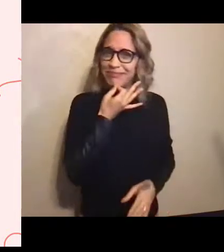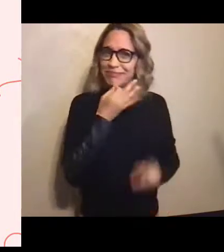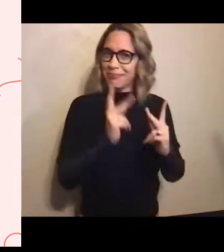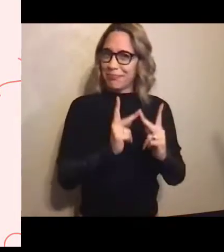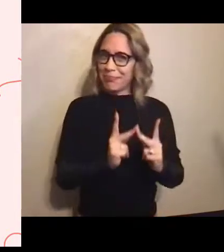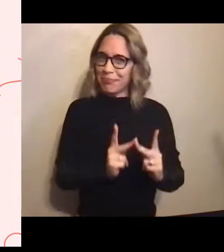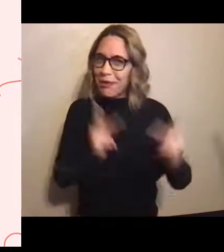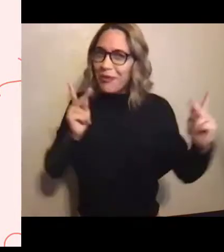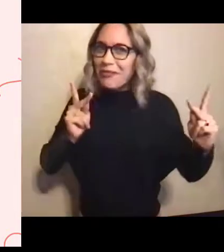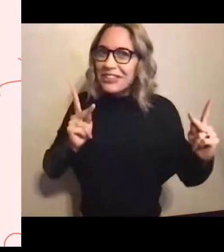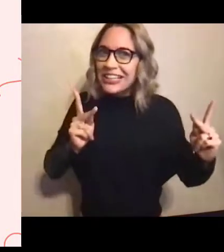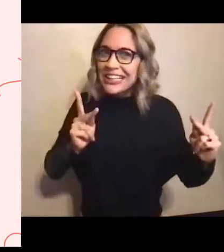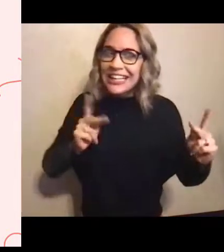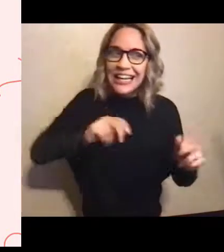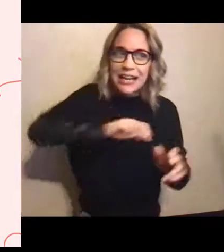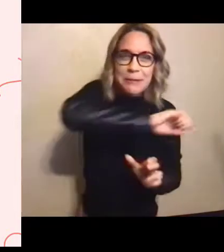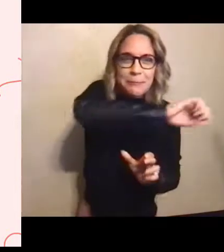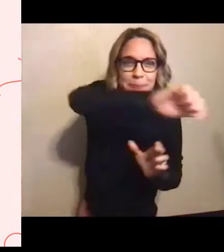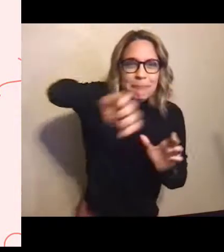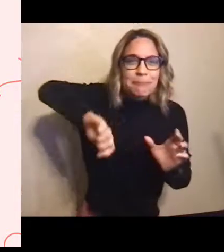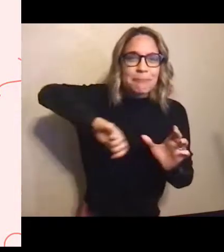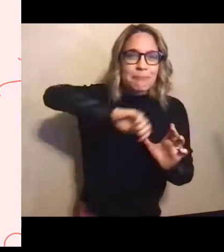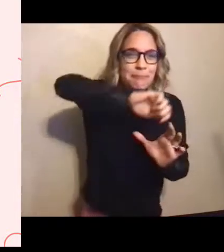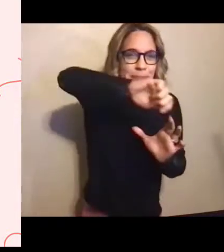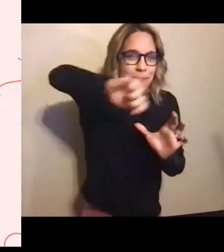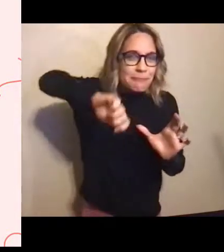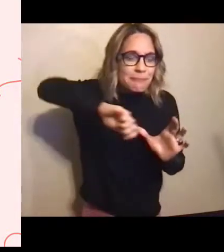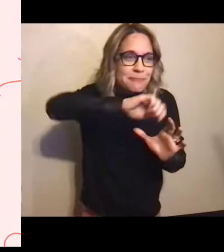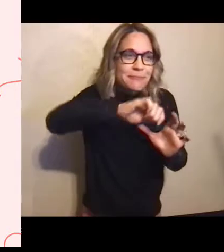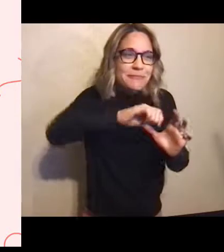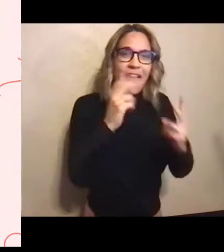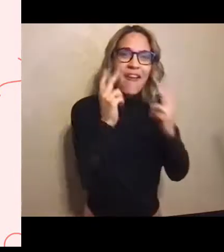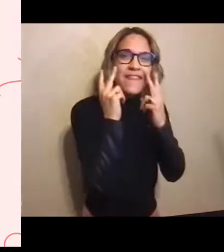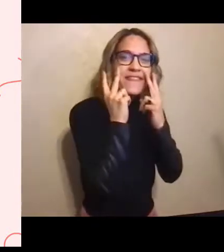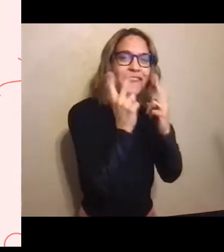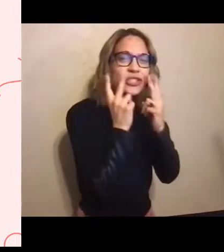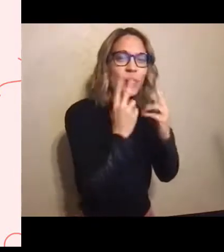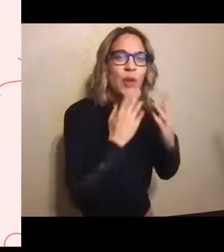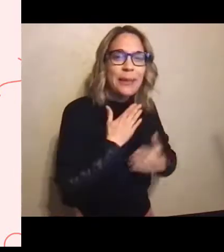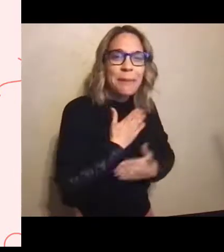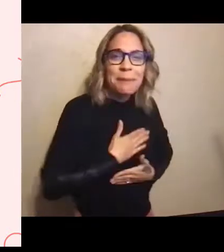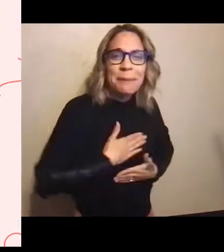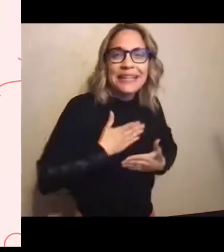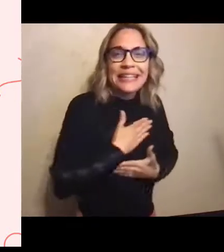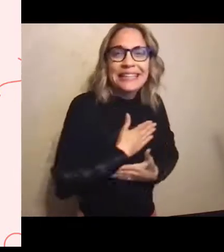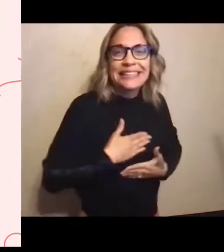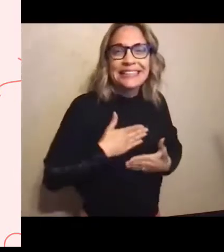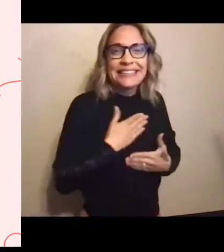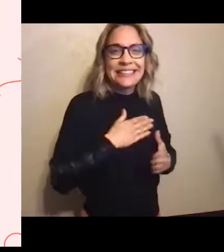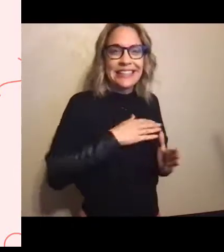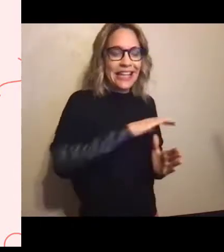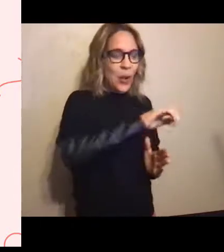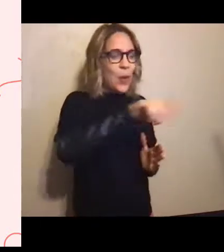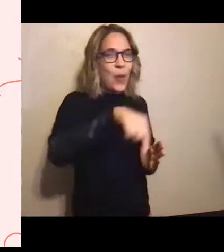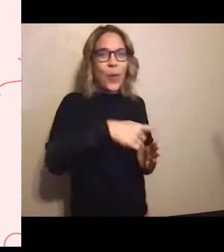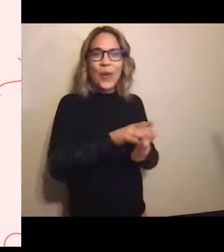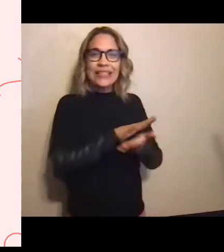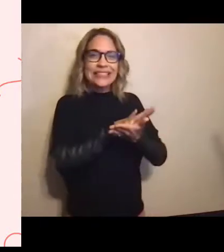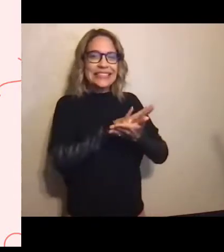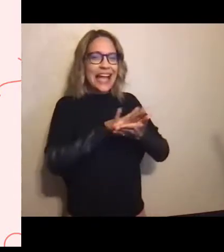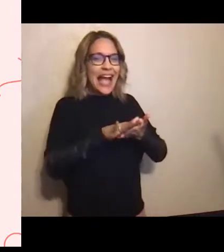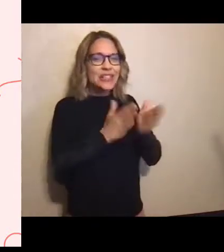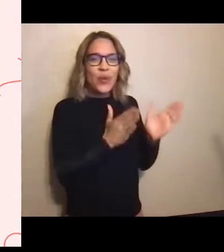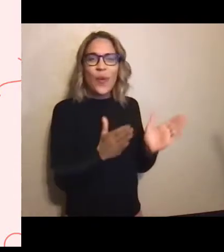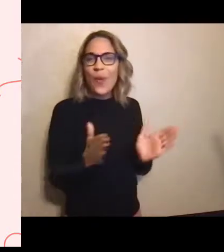left, that person is perfect. They're an expert. The rope is wrapped around nicely.